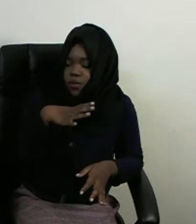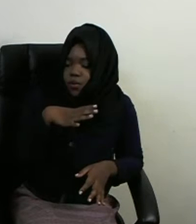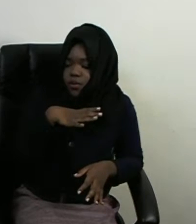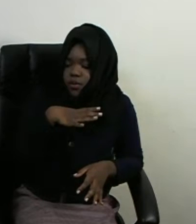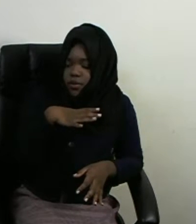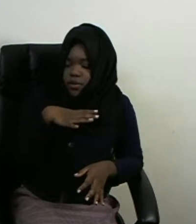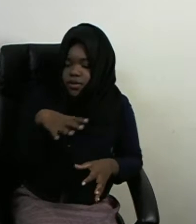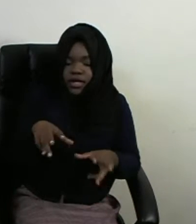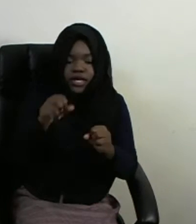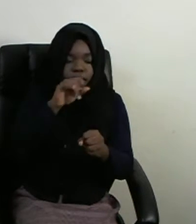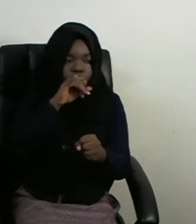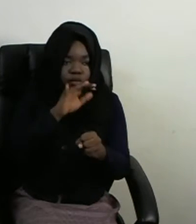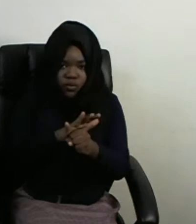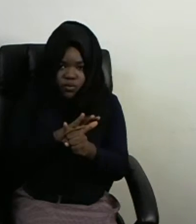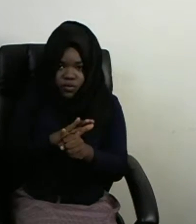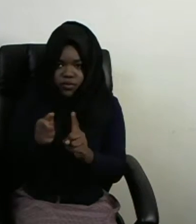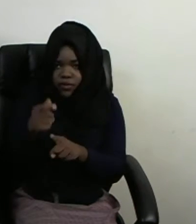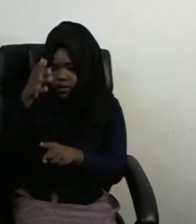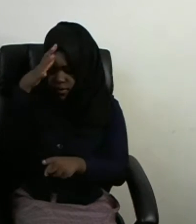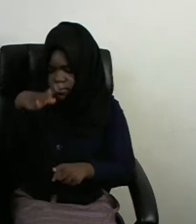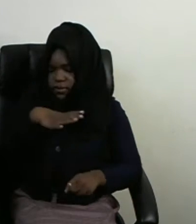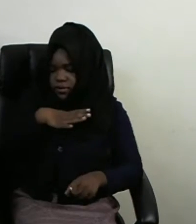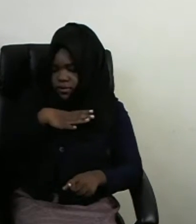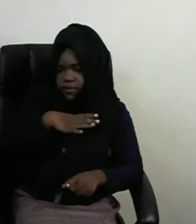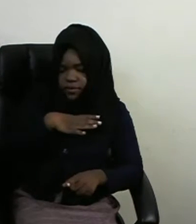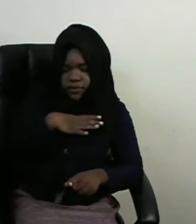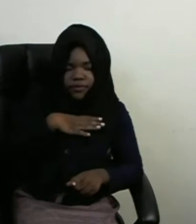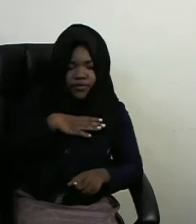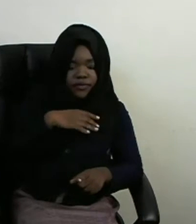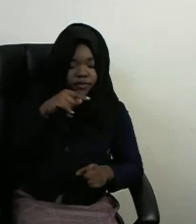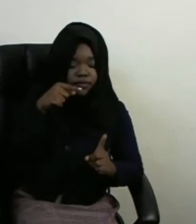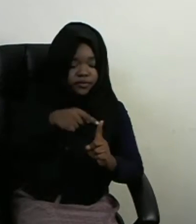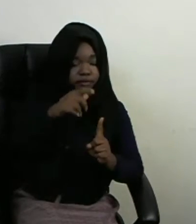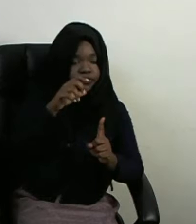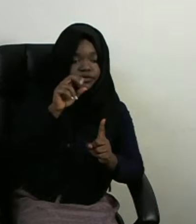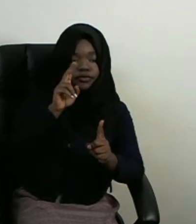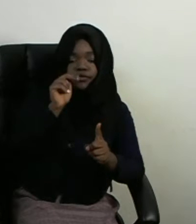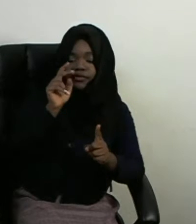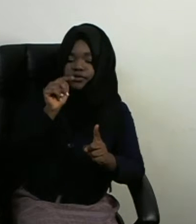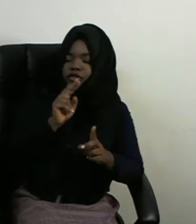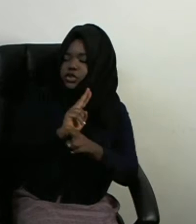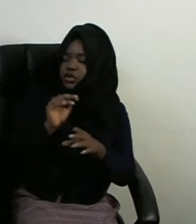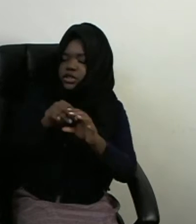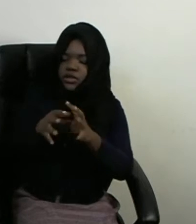a covenant of commitment. The covenant is used in the